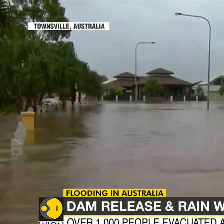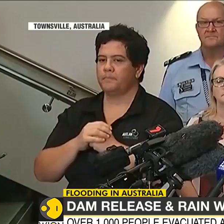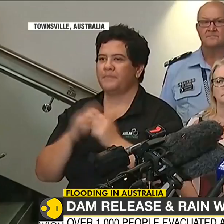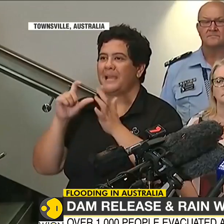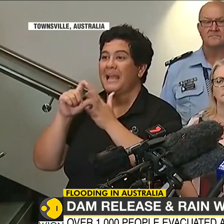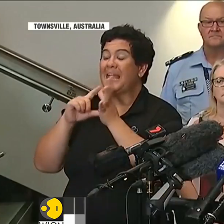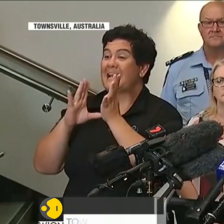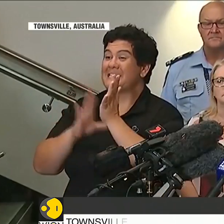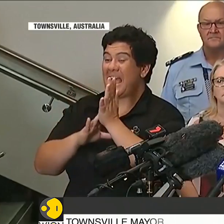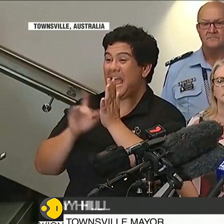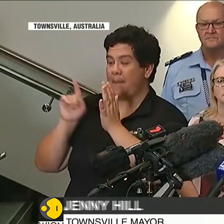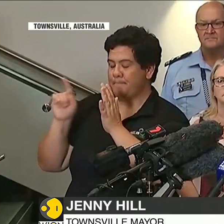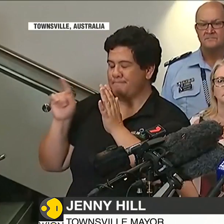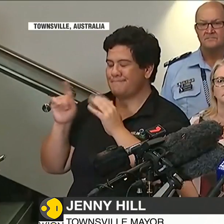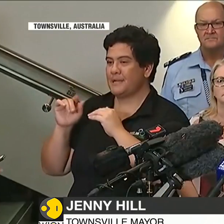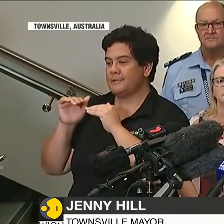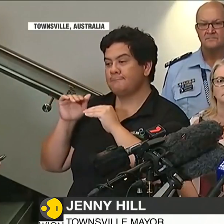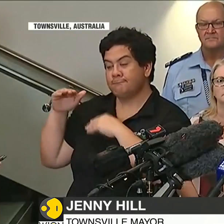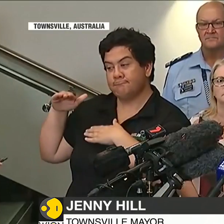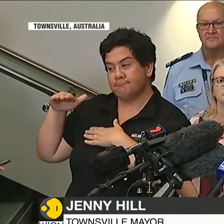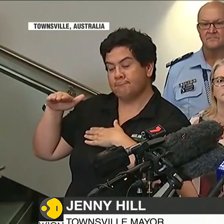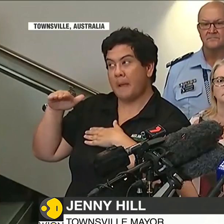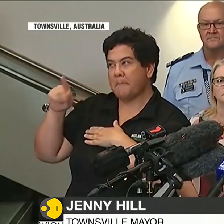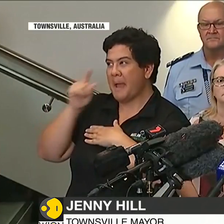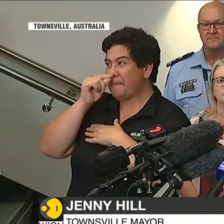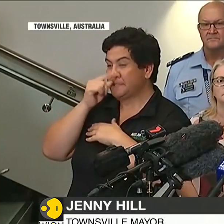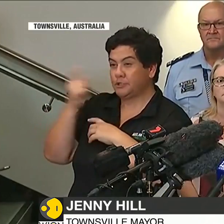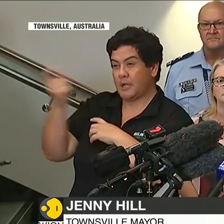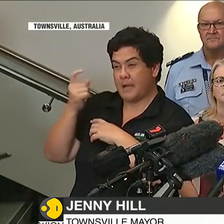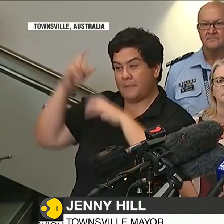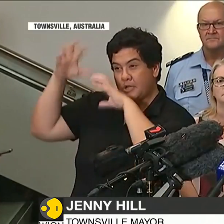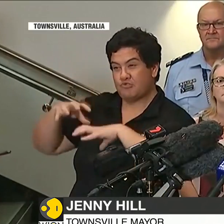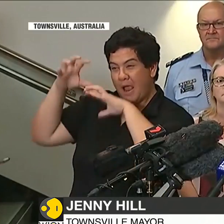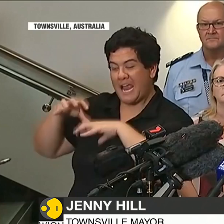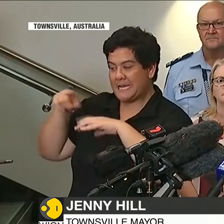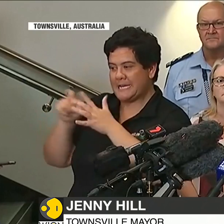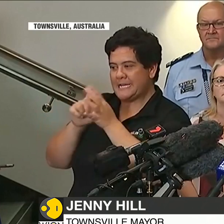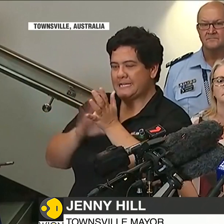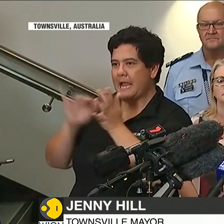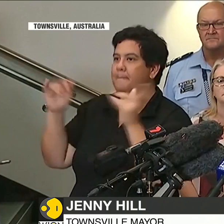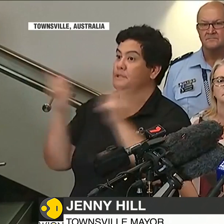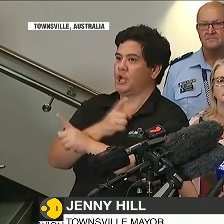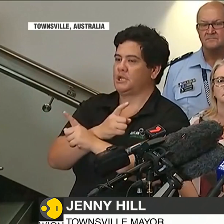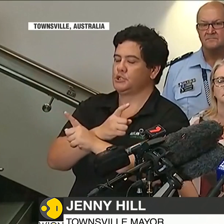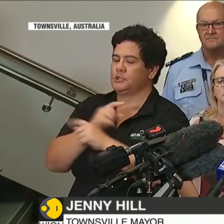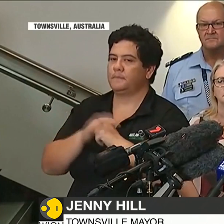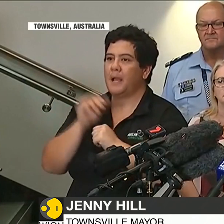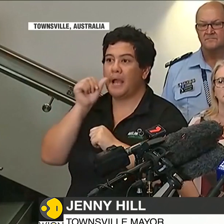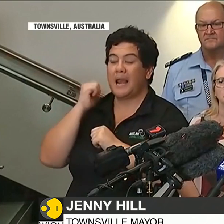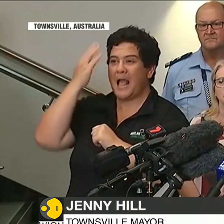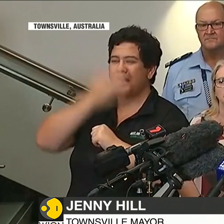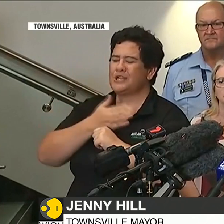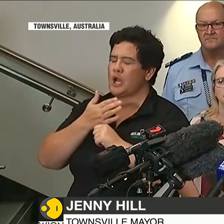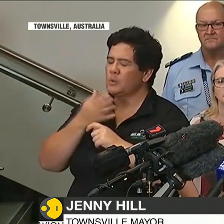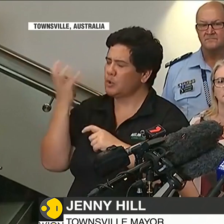Dam levels have stabilized, but with the potential of further rain, things can change. Last night was